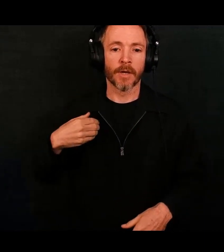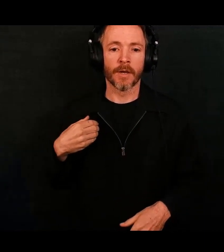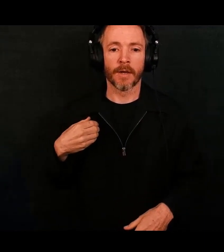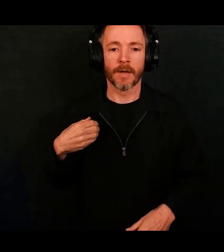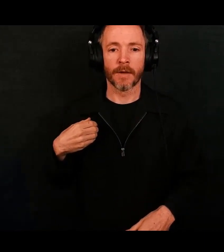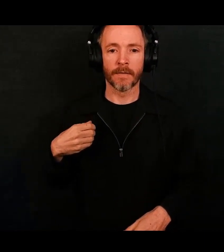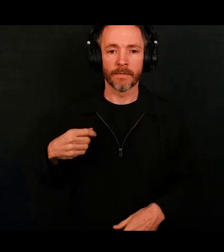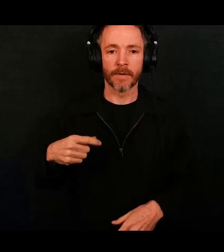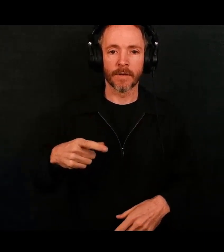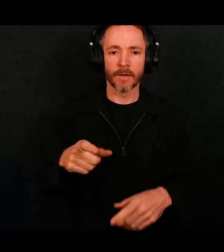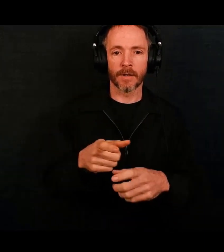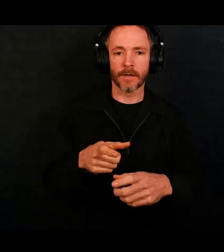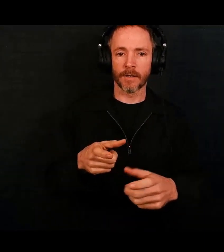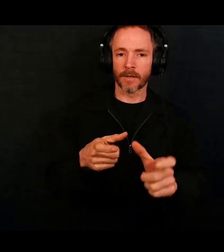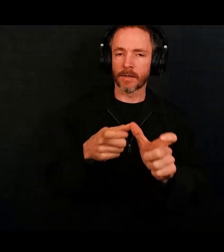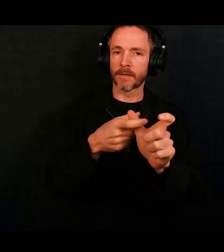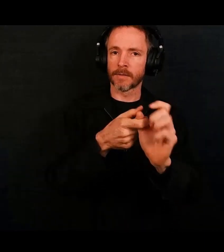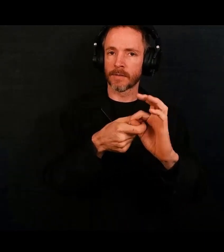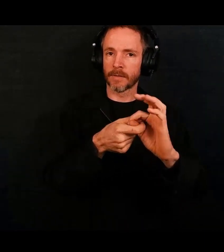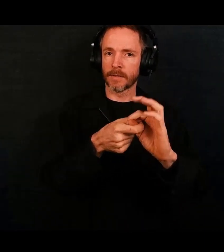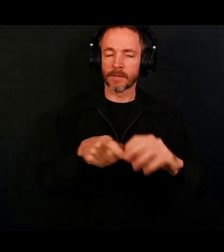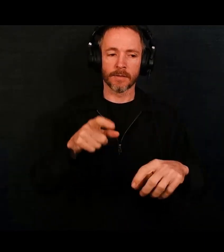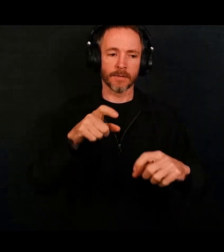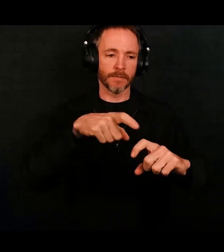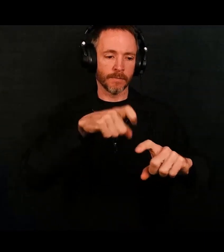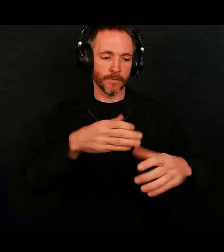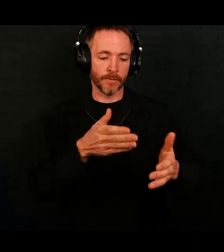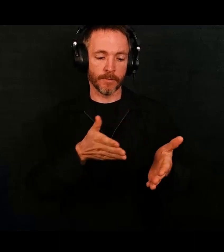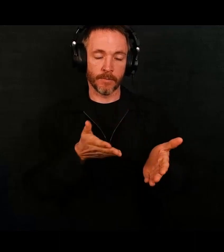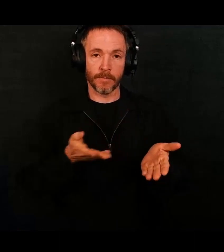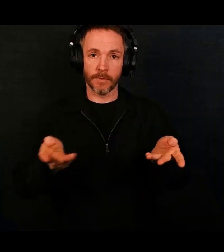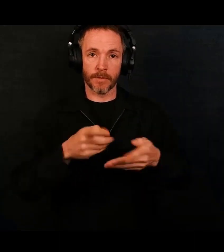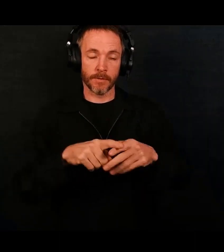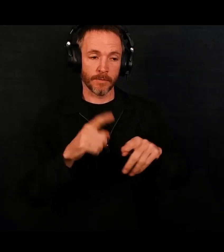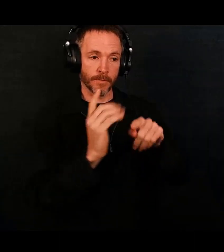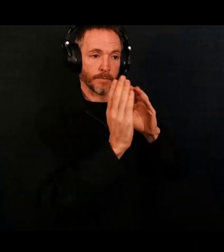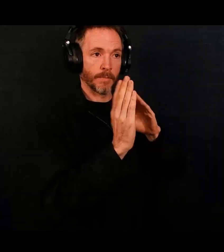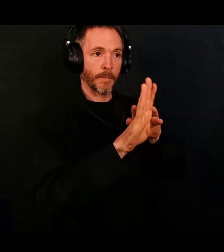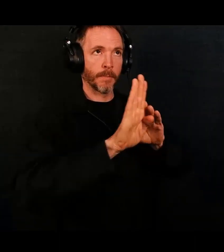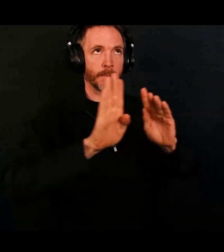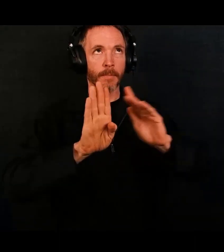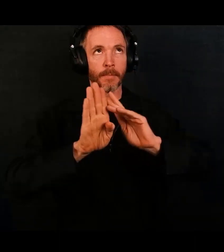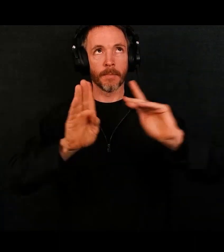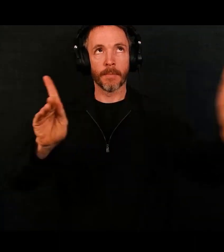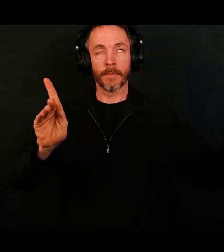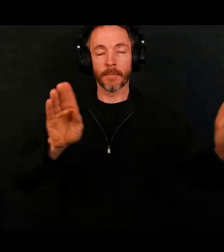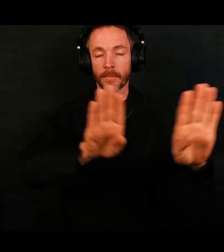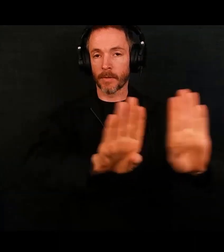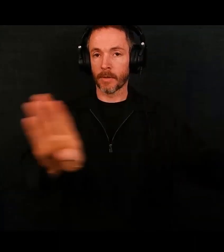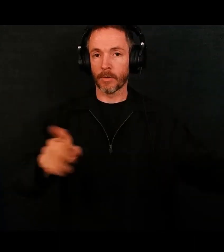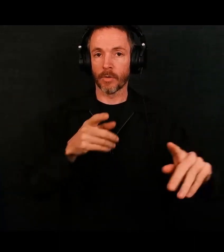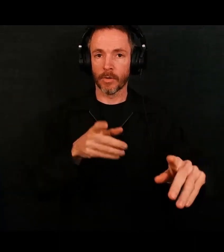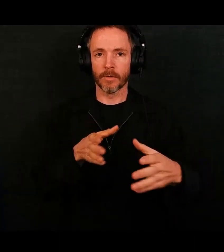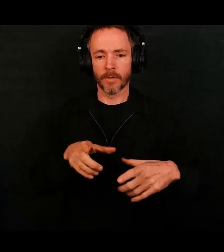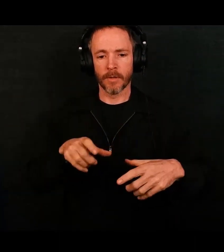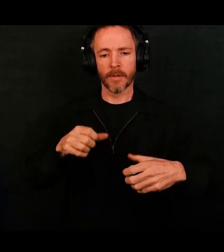a tie from here to that back wall. Box it in. It